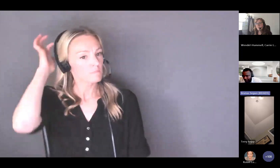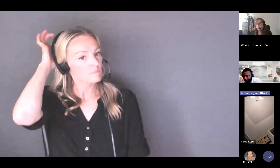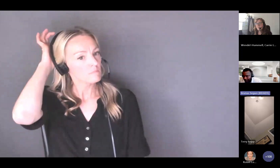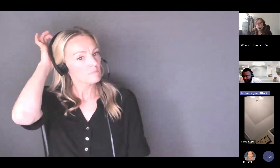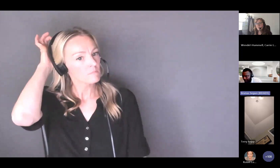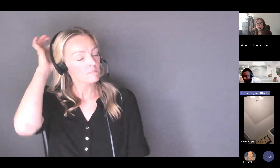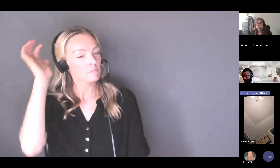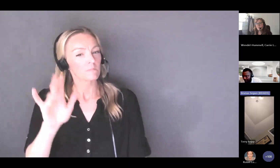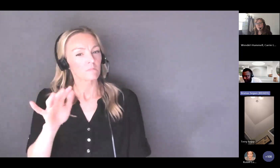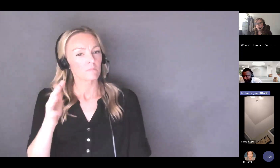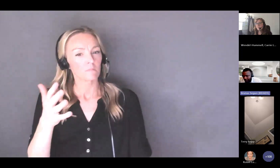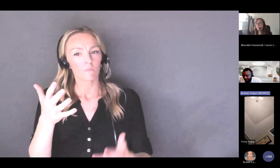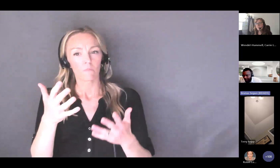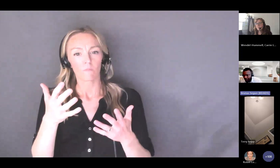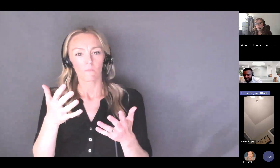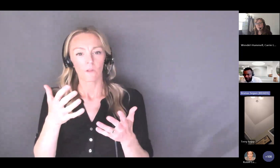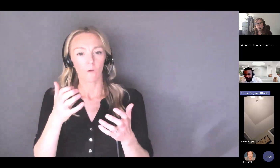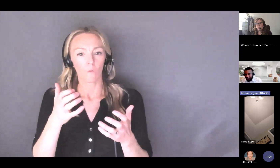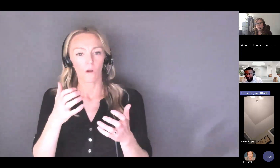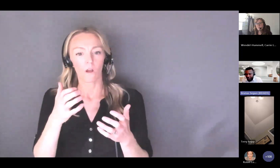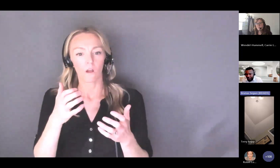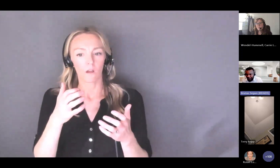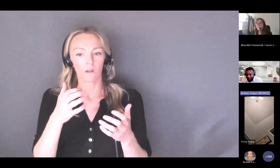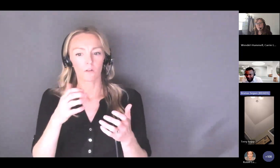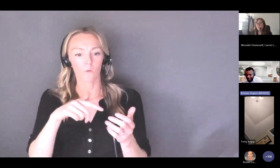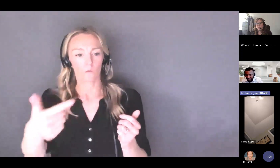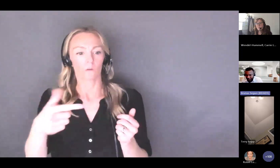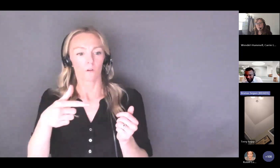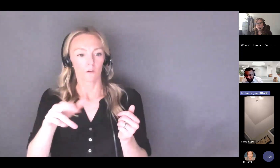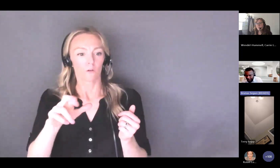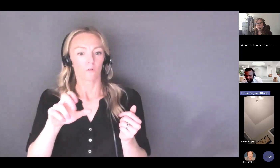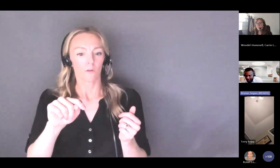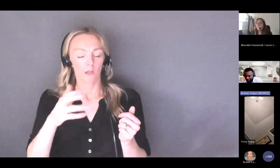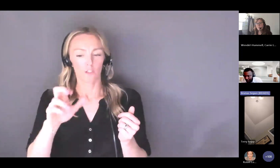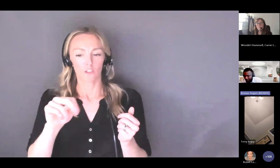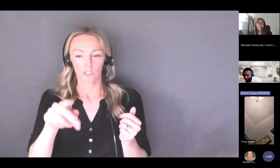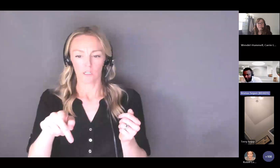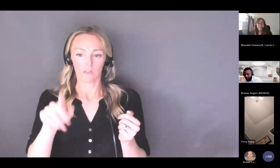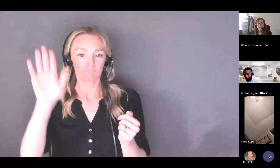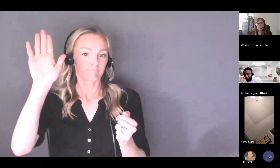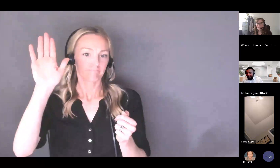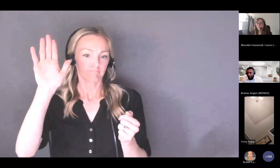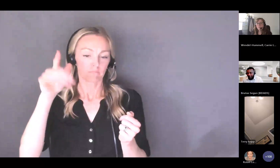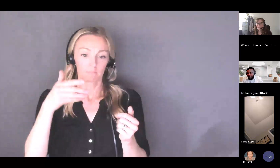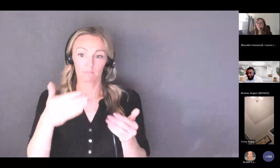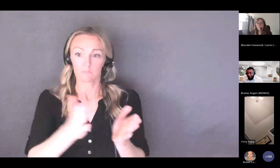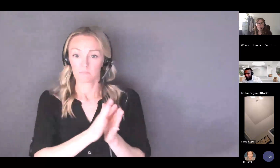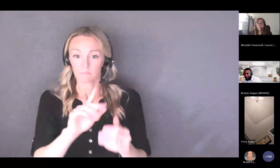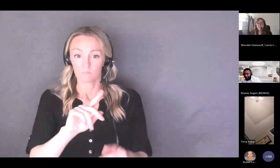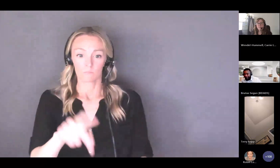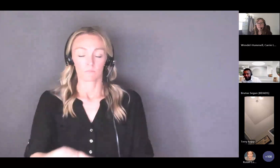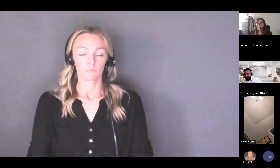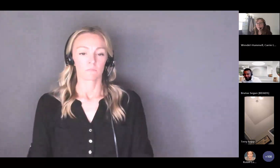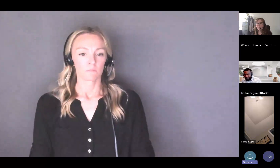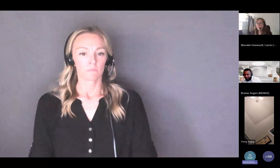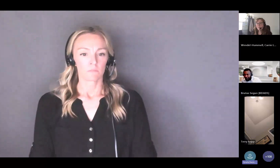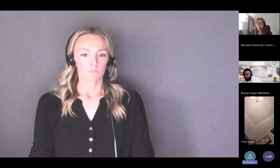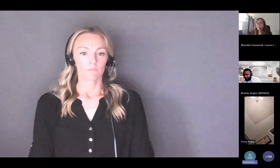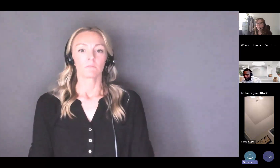to Gretchen. I think you're next on the list here. Can you come off mute and ask your question, please? Yes, thank you.